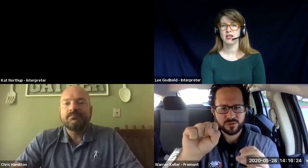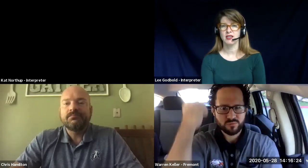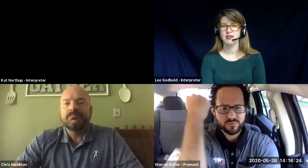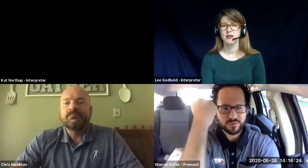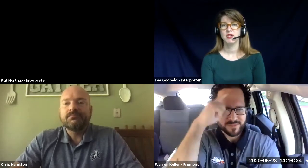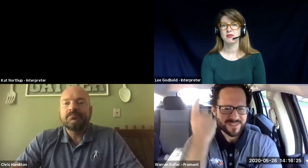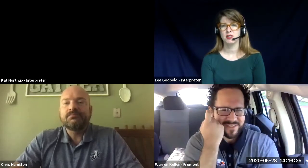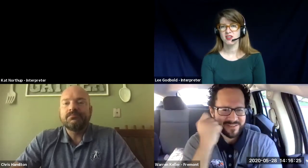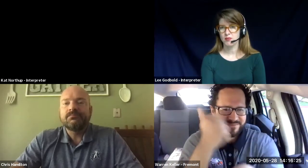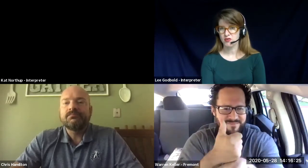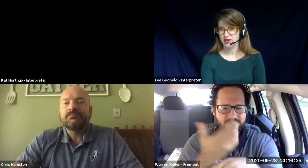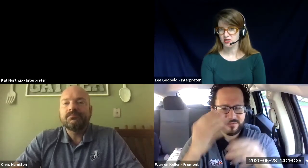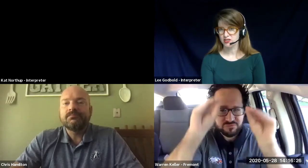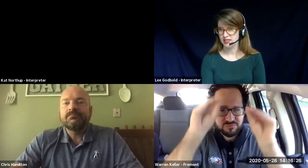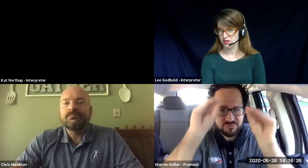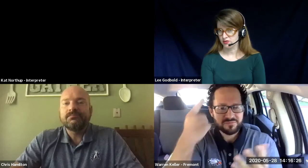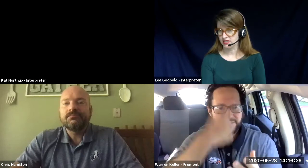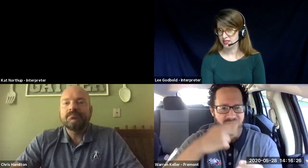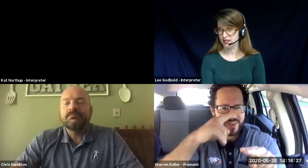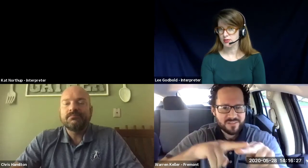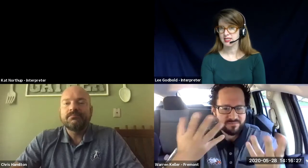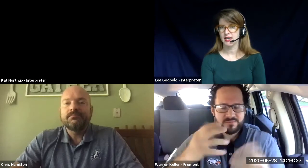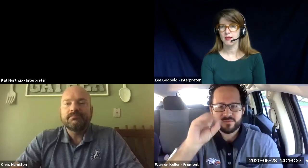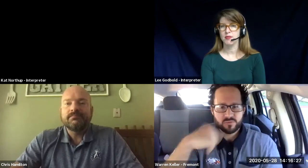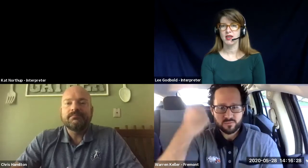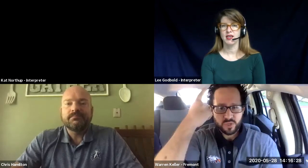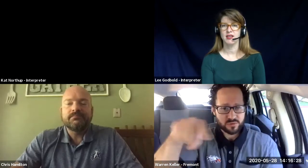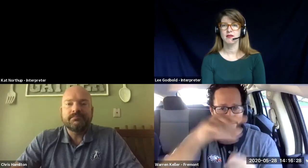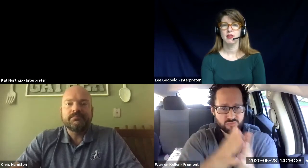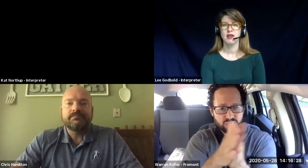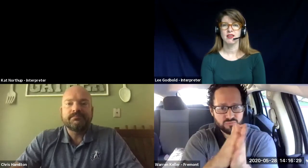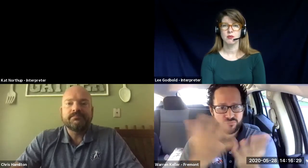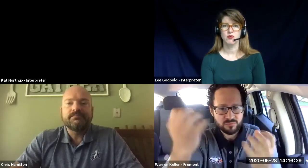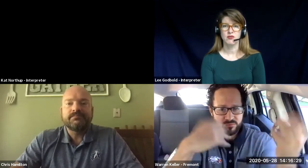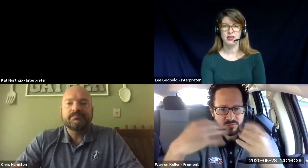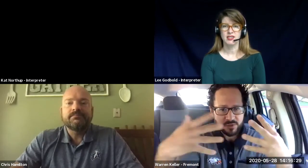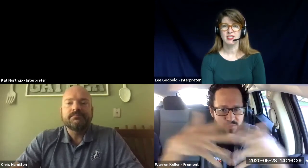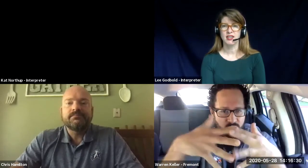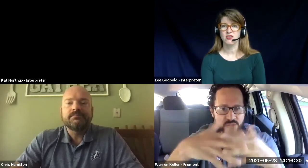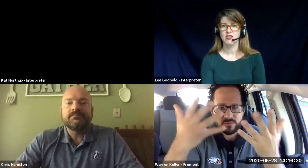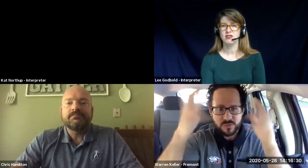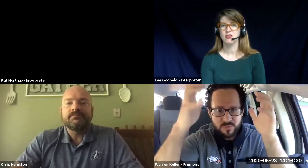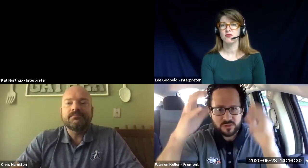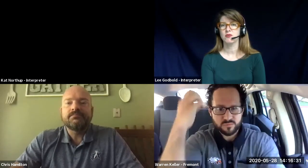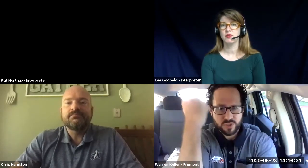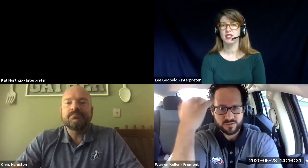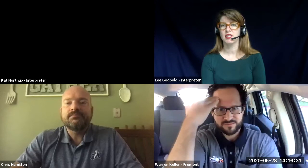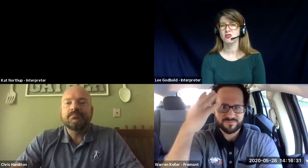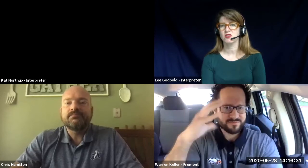at baseball, softball records, because I know recently that was set up, and I think it'd be really fun to get that together. And so if you'd be interested